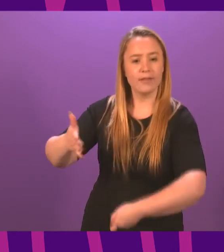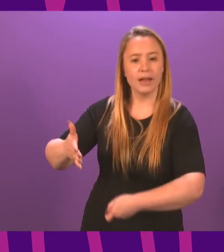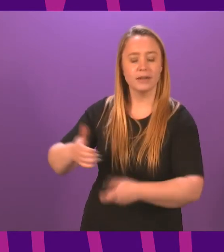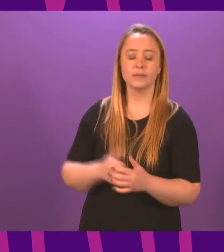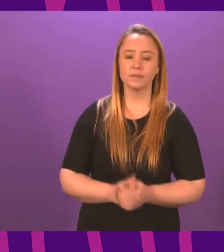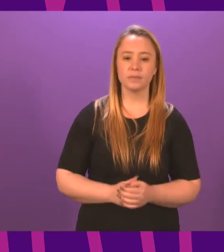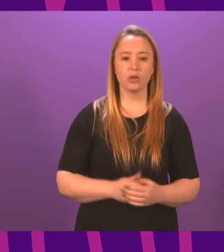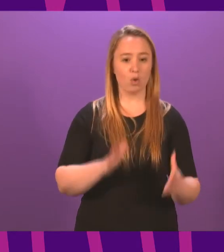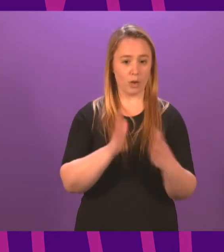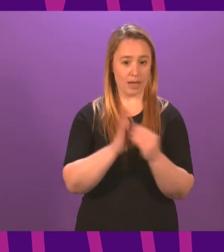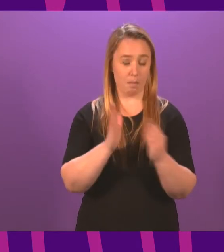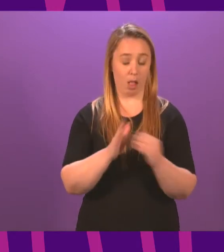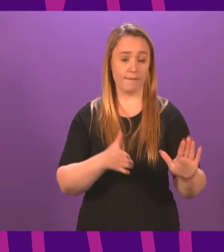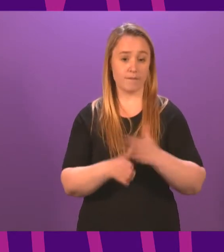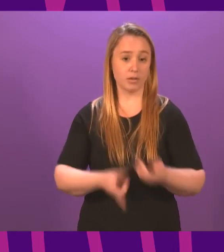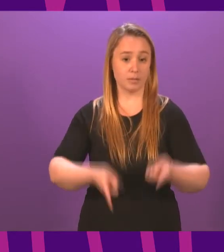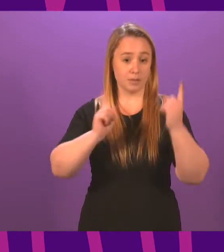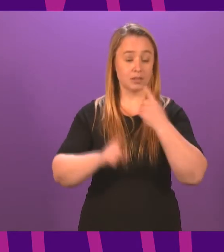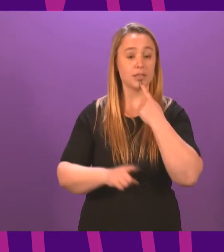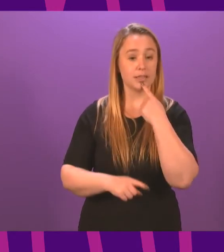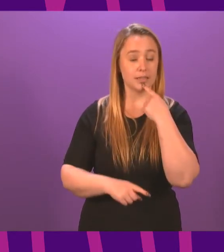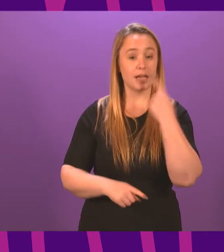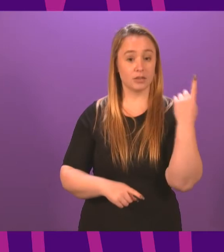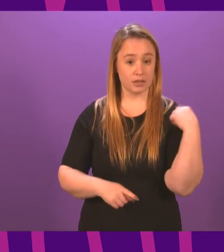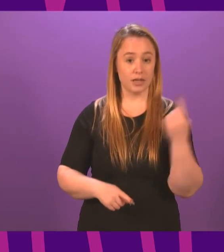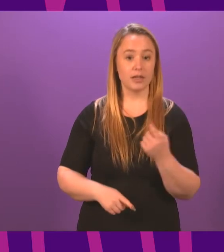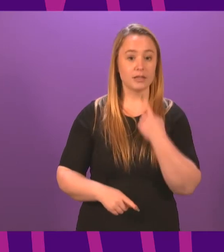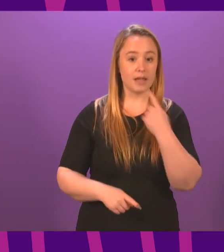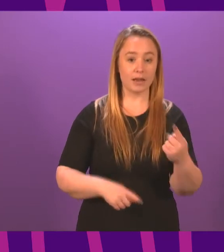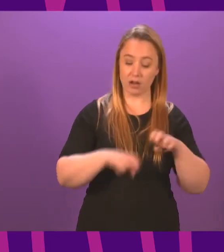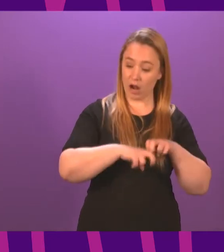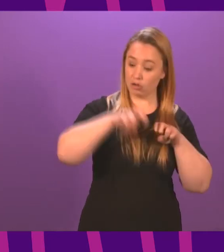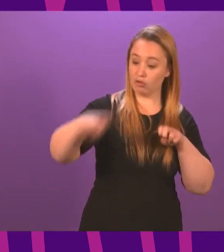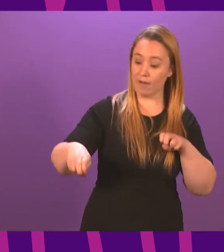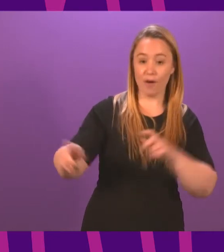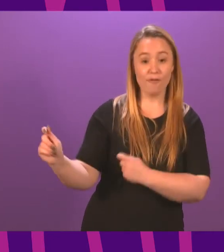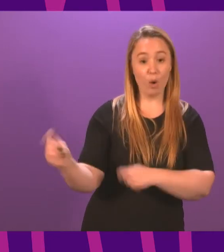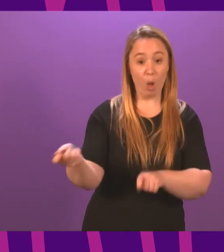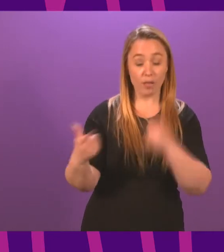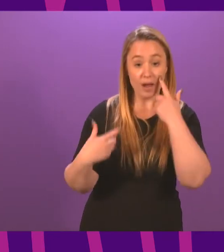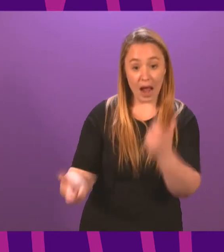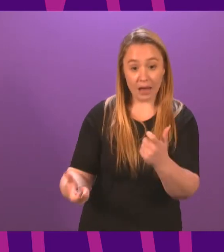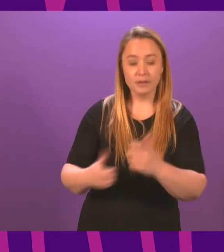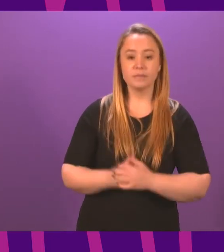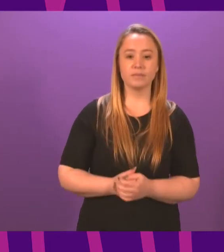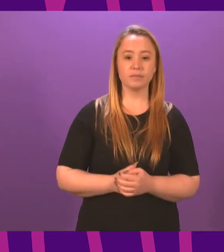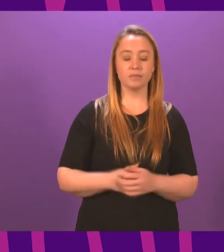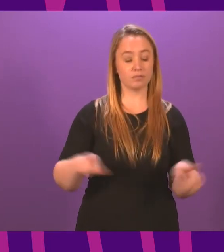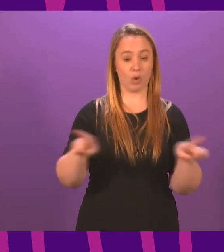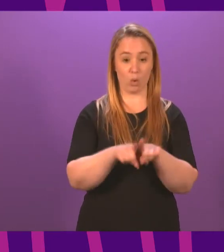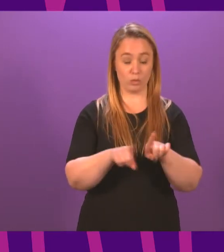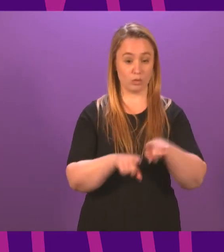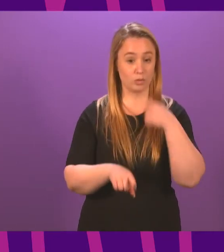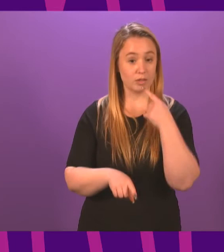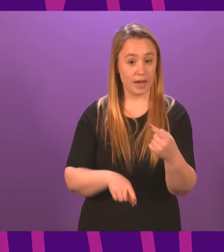according to the First Minister yesterday, you can travel across boundaries to play golf. The First Minister also said yesterday that